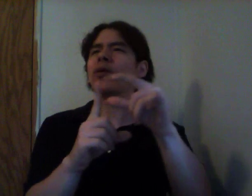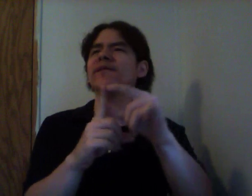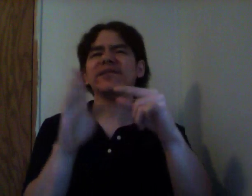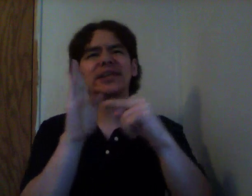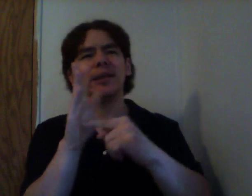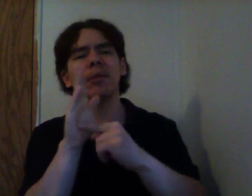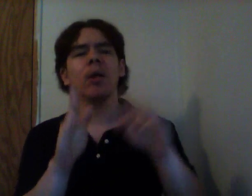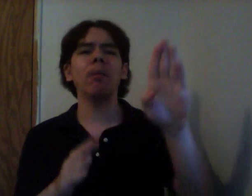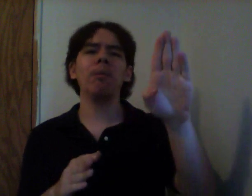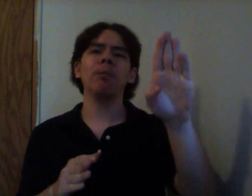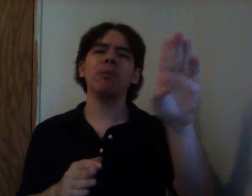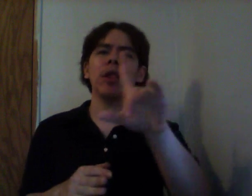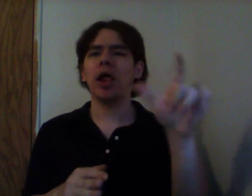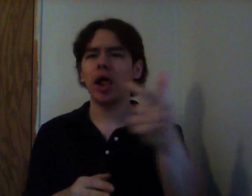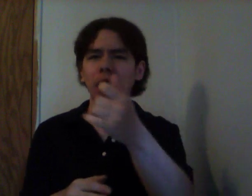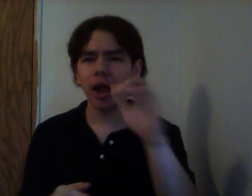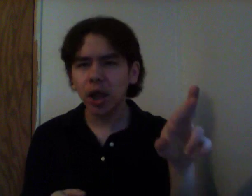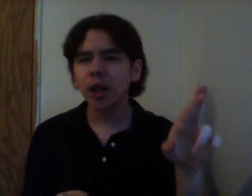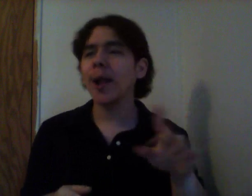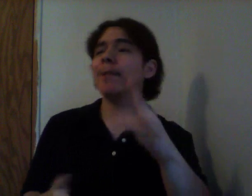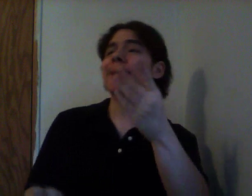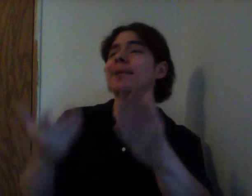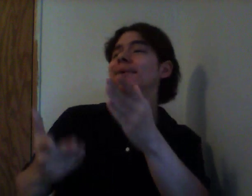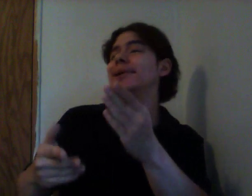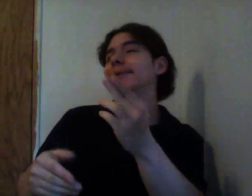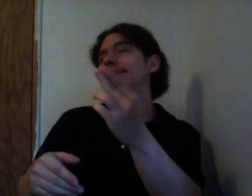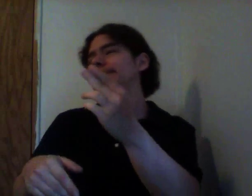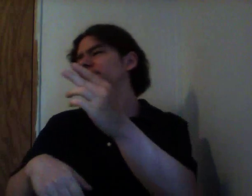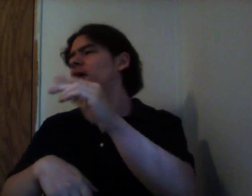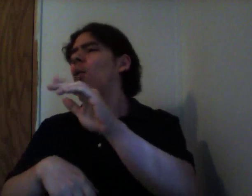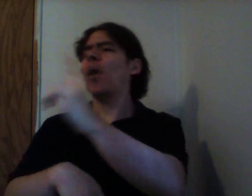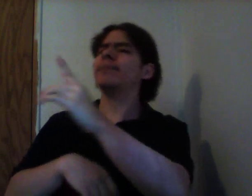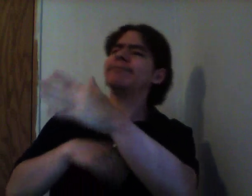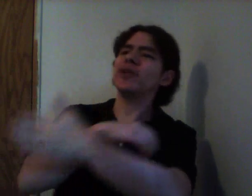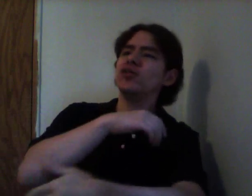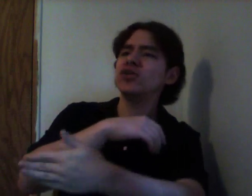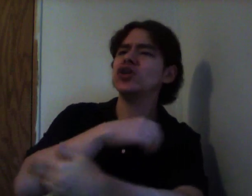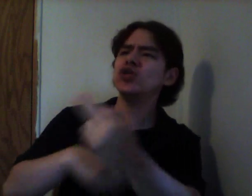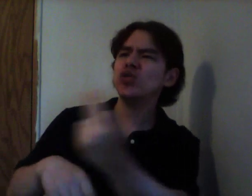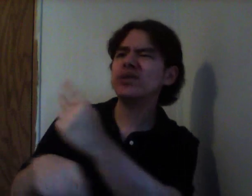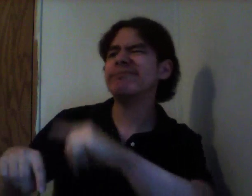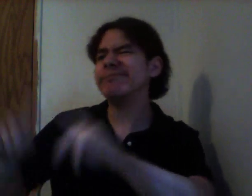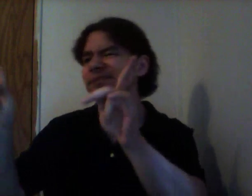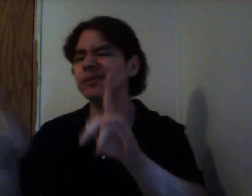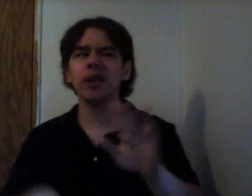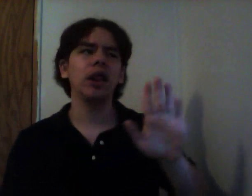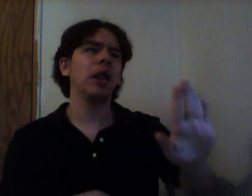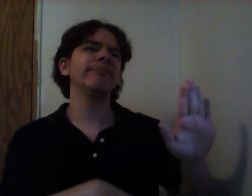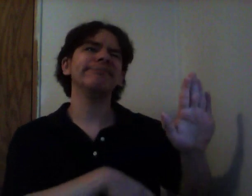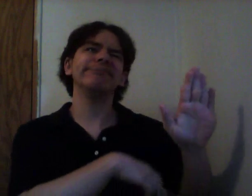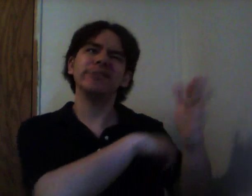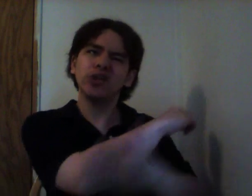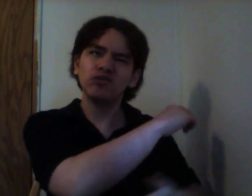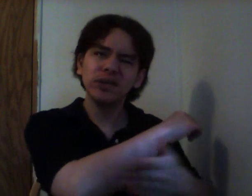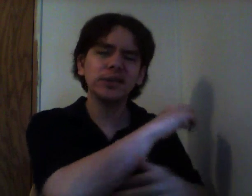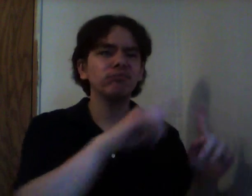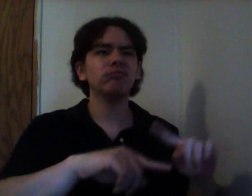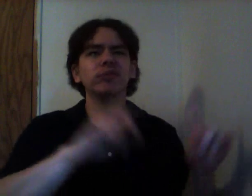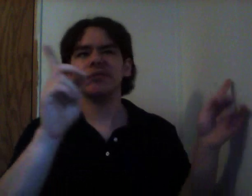maybe it's used one way in one country or one way in another, but it's a hard word to translate. So I'm going to say that, I'm a